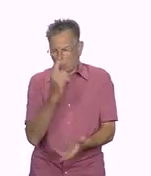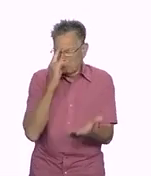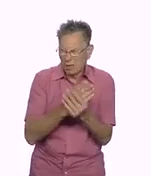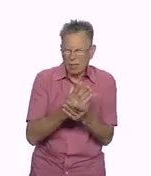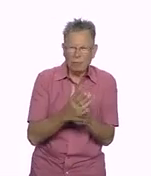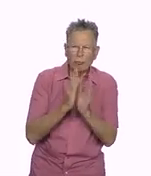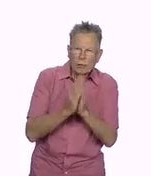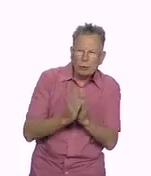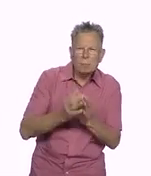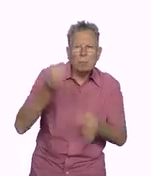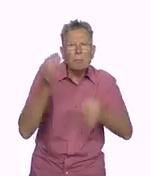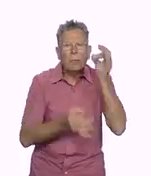sexual relationship.